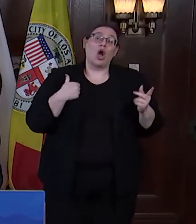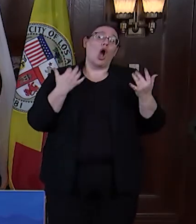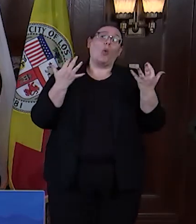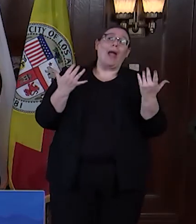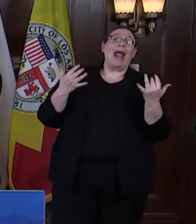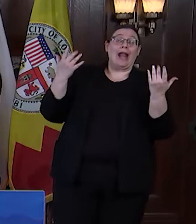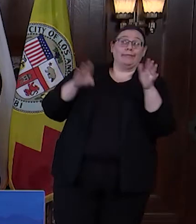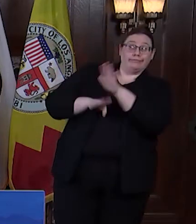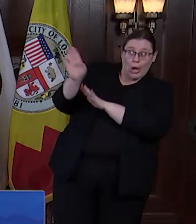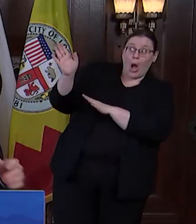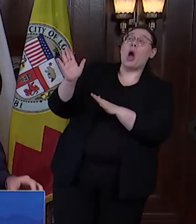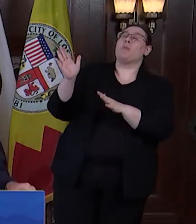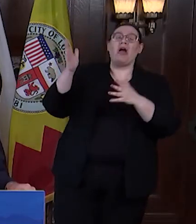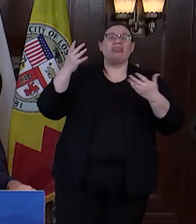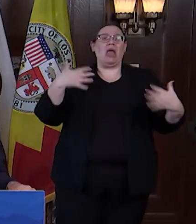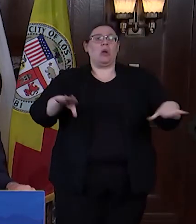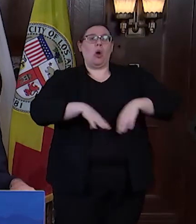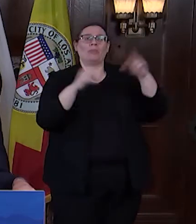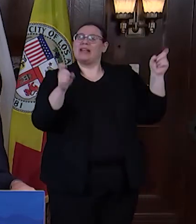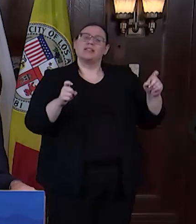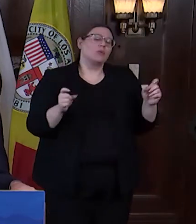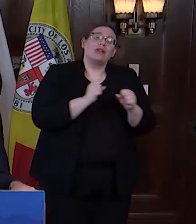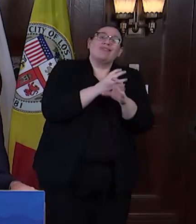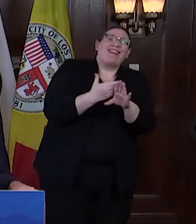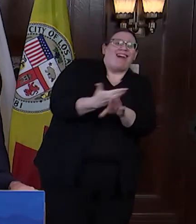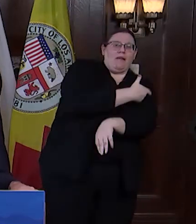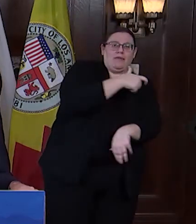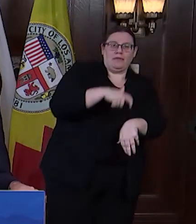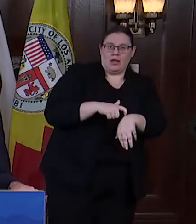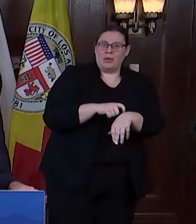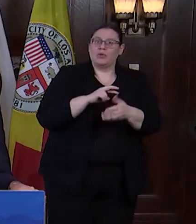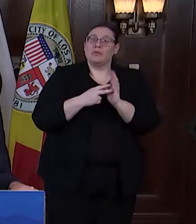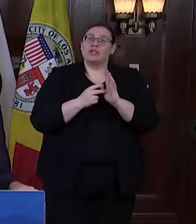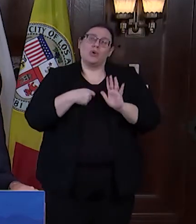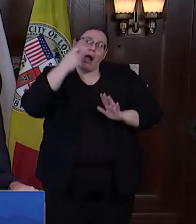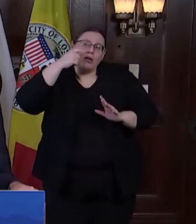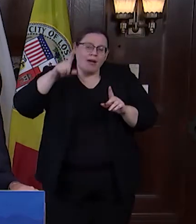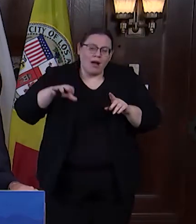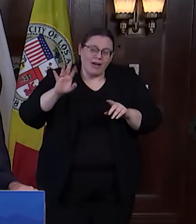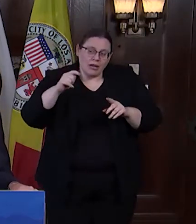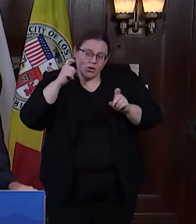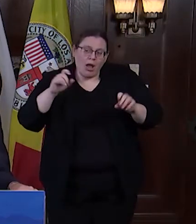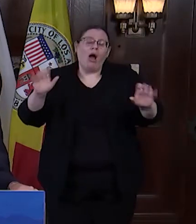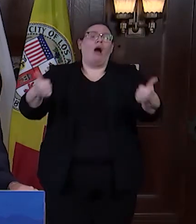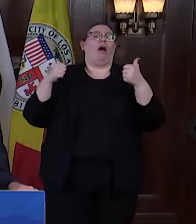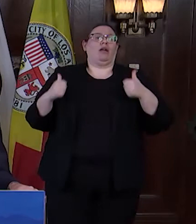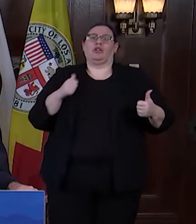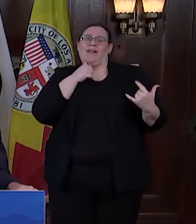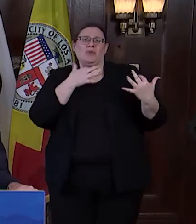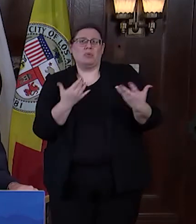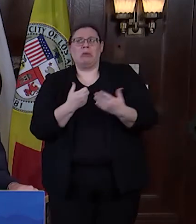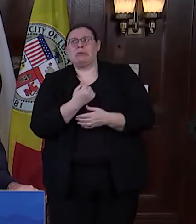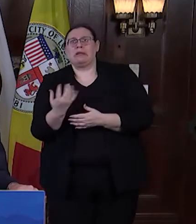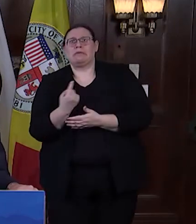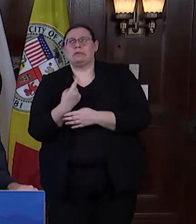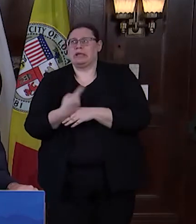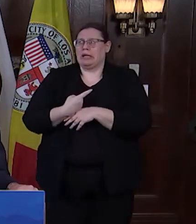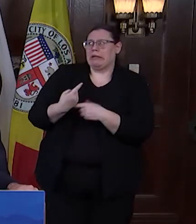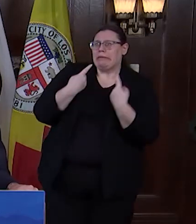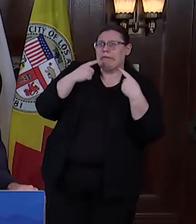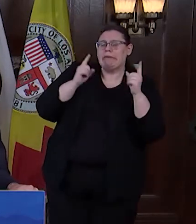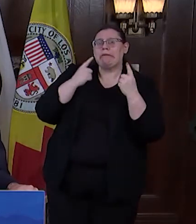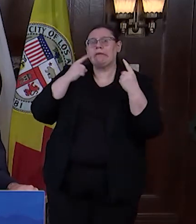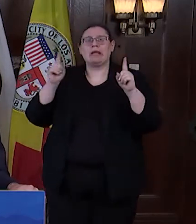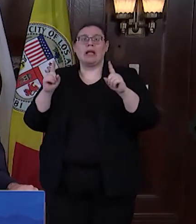we're preparing for it to make sure you get your test back timely so that nobody has to wait days to get a test. And while we've had an exceptional record throughout this